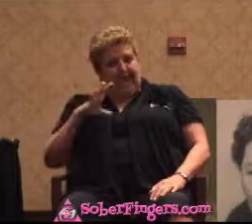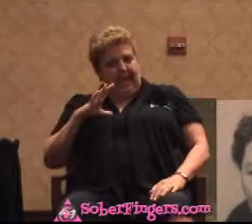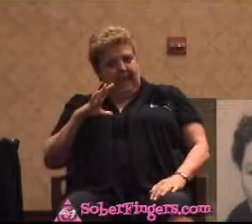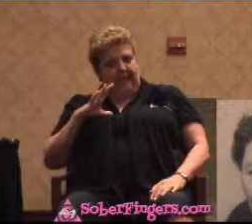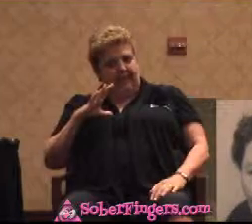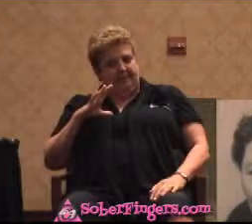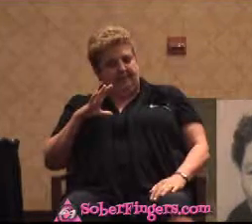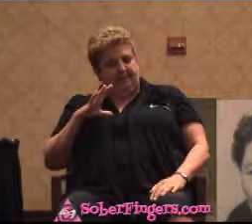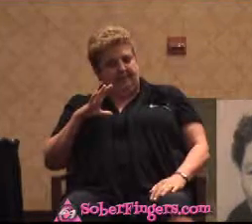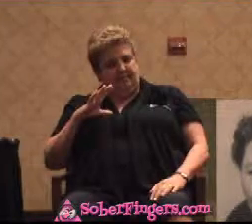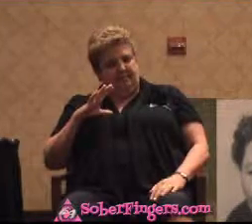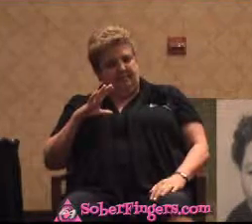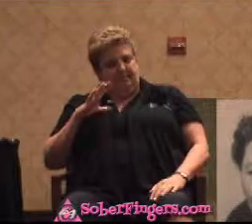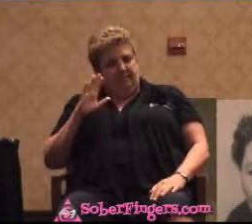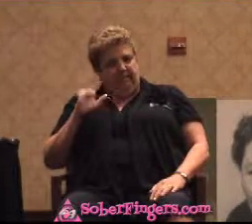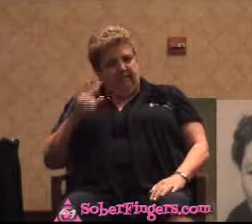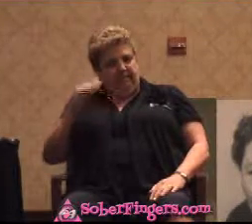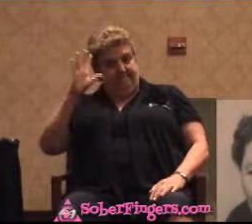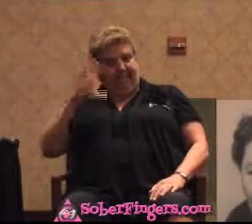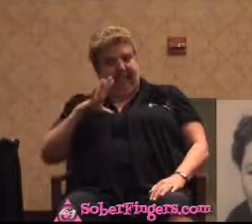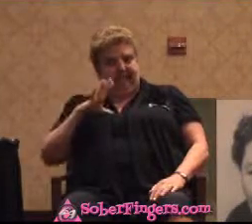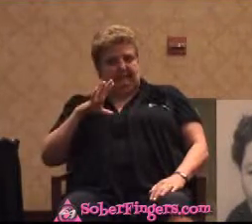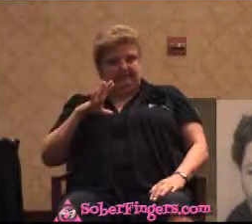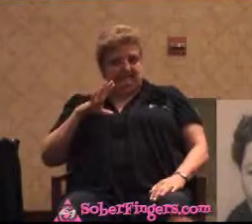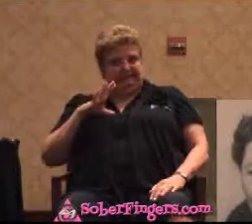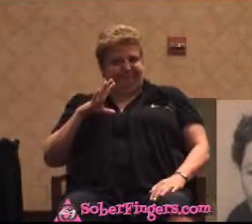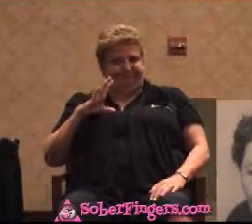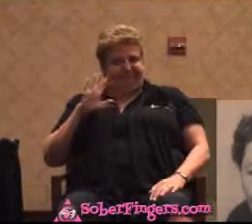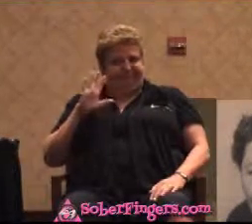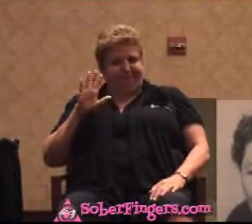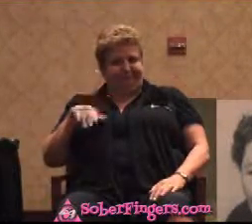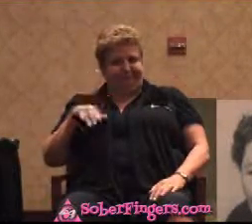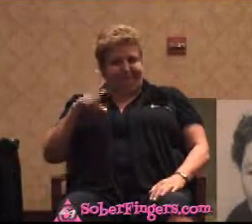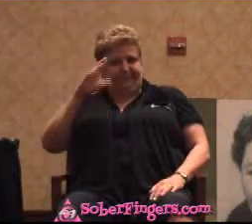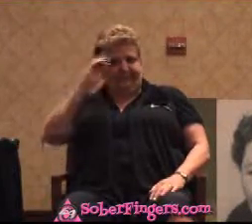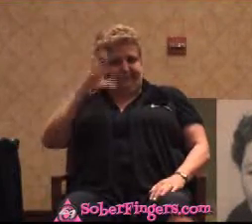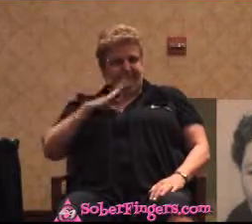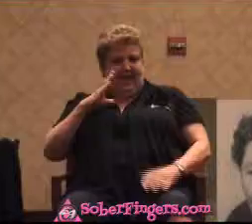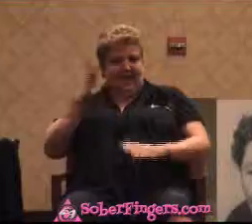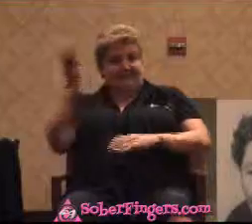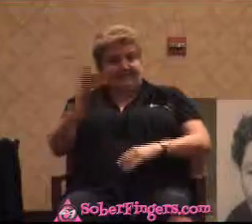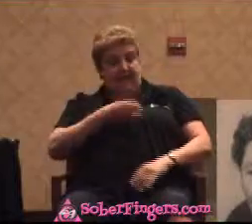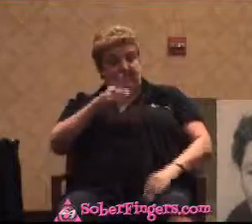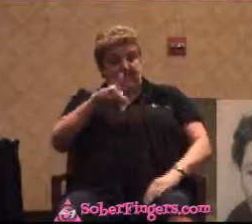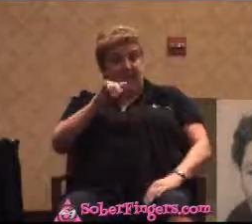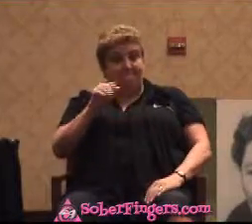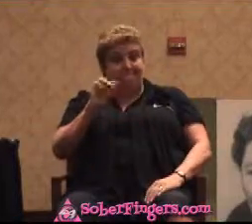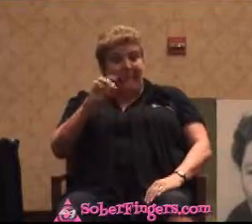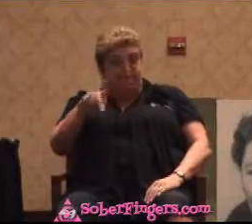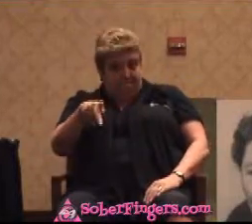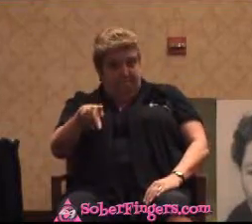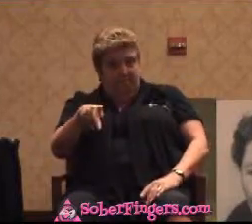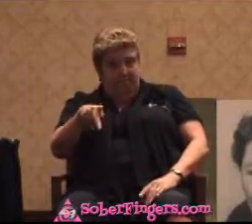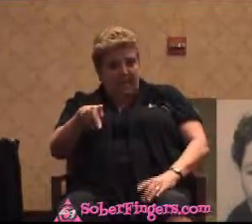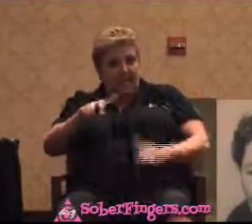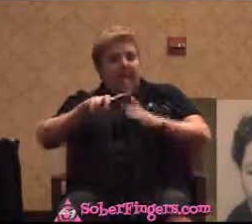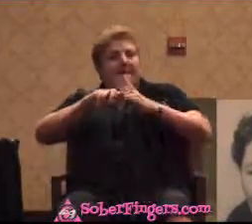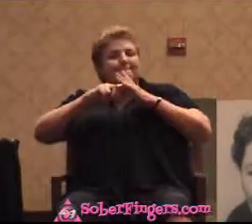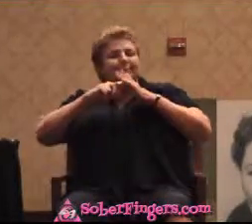this so-called man, this man/pimp, began to tell me, because I'm starting to